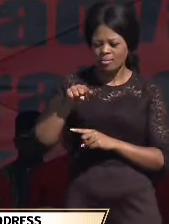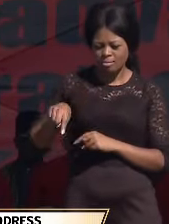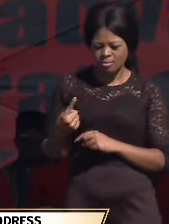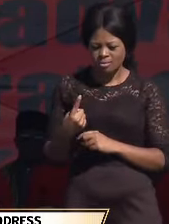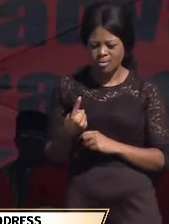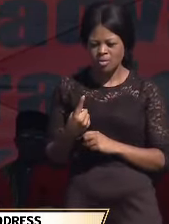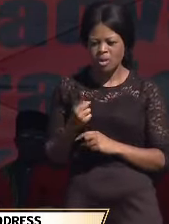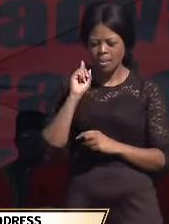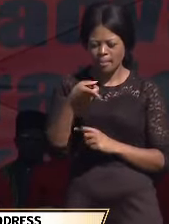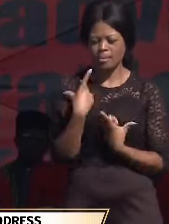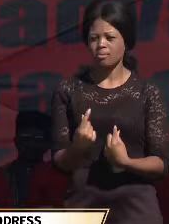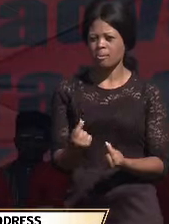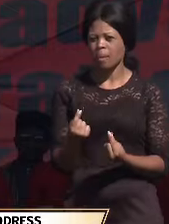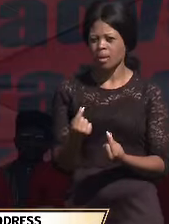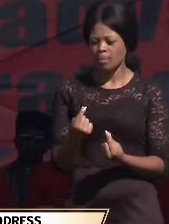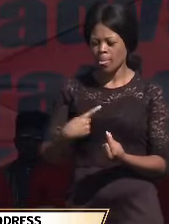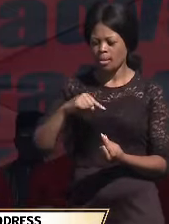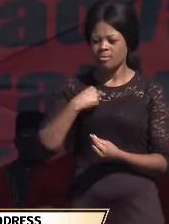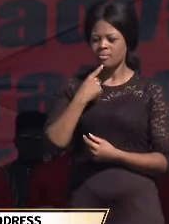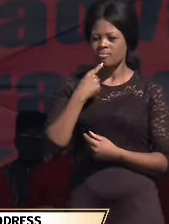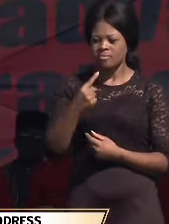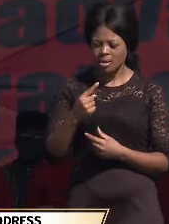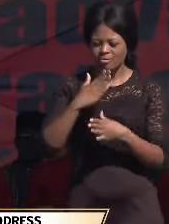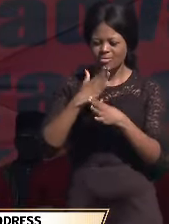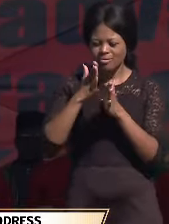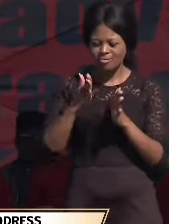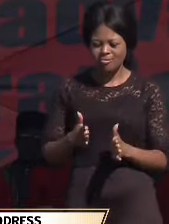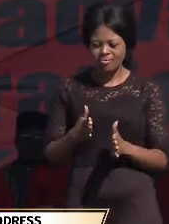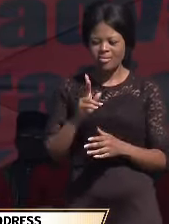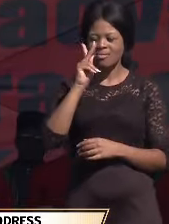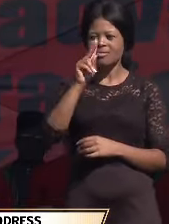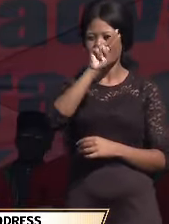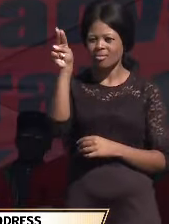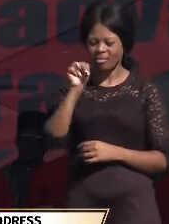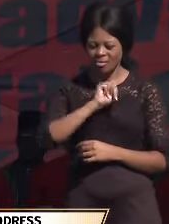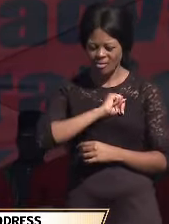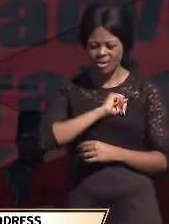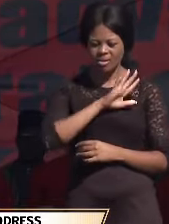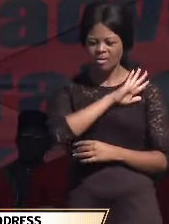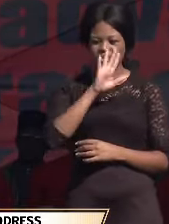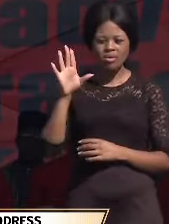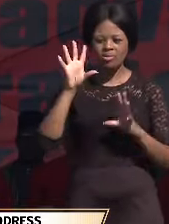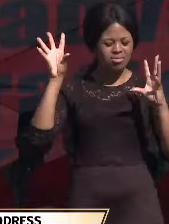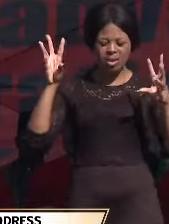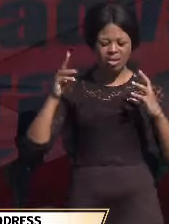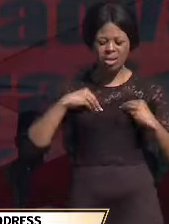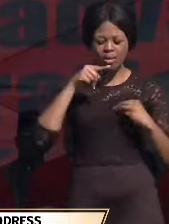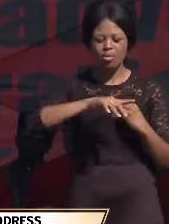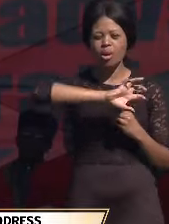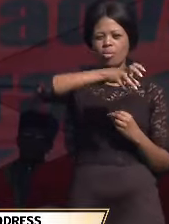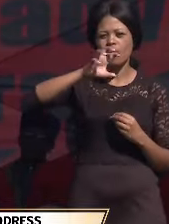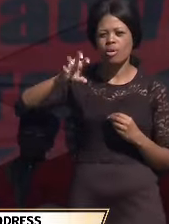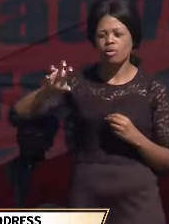actually needs to be done. We want to say it, basebenzi, baseKZN, don't allow that province to be